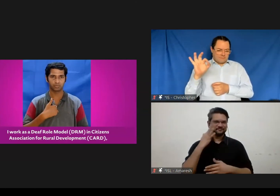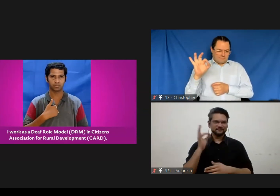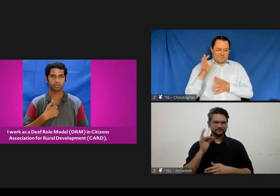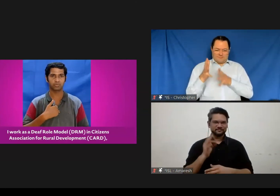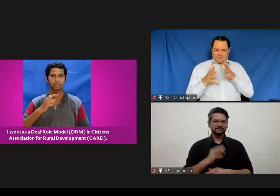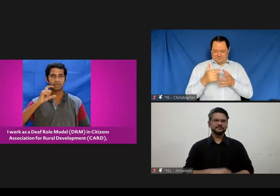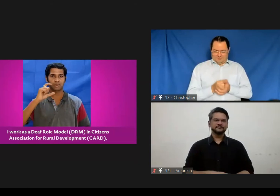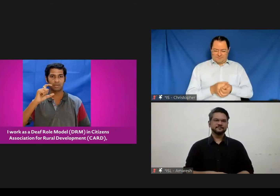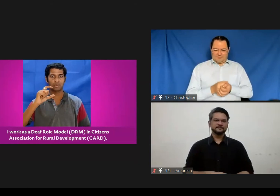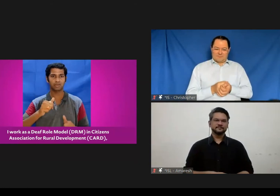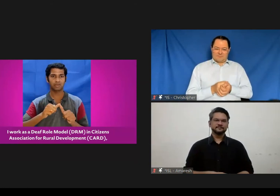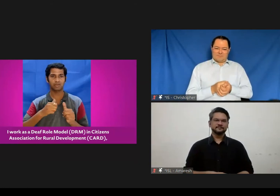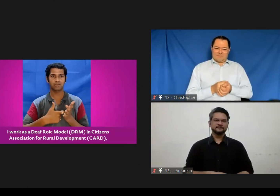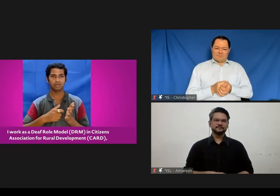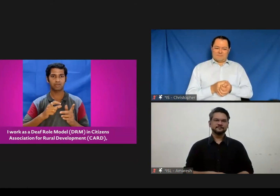Mu,